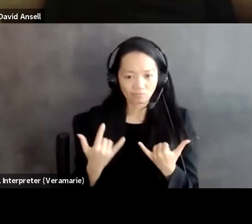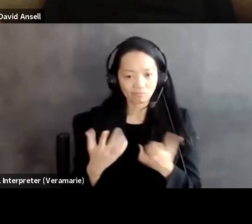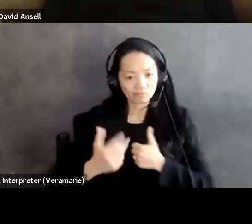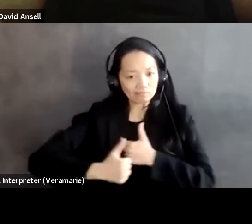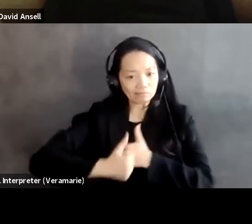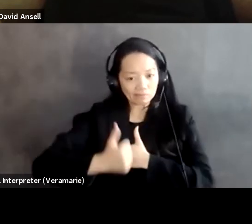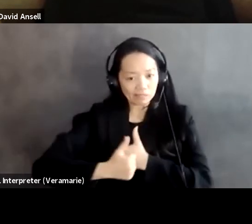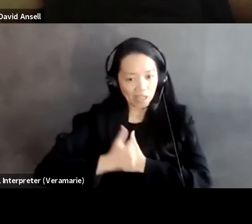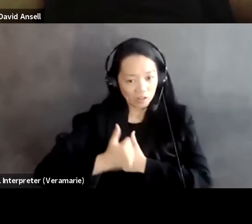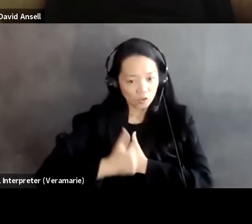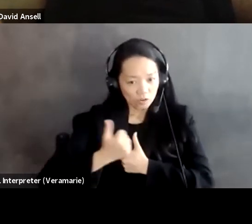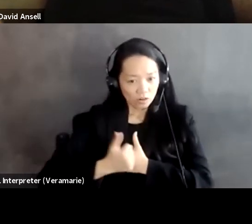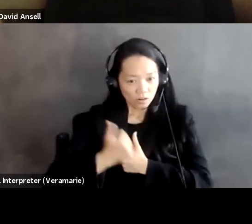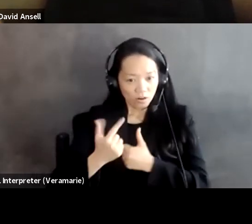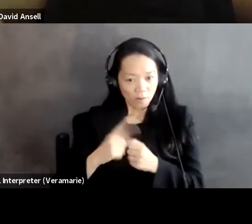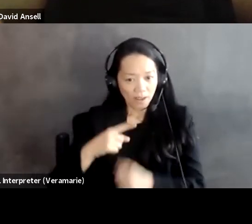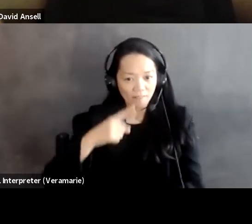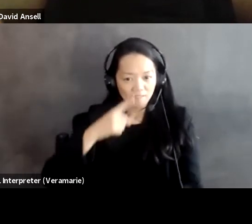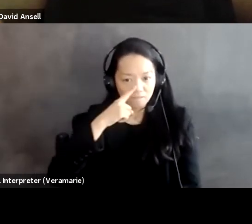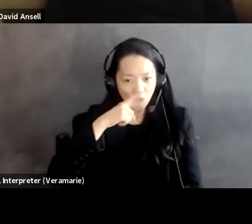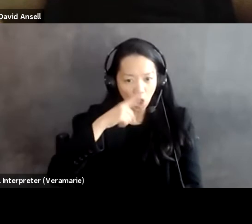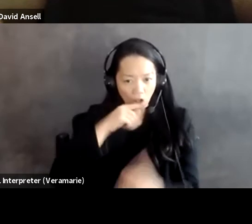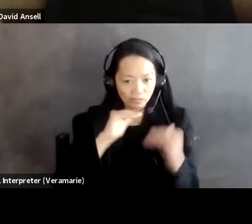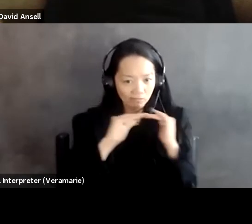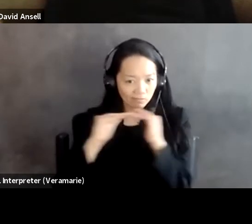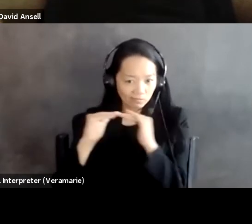from the standpoint of creating false equivalencies.